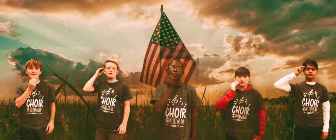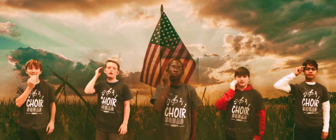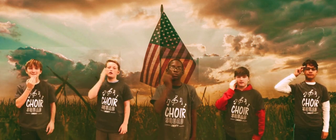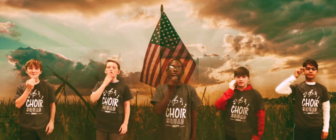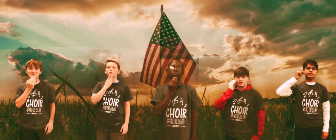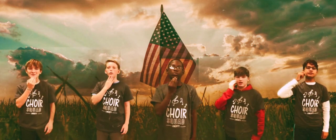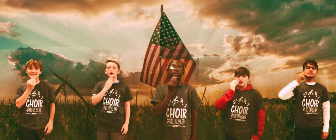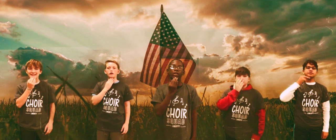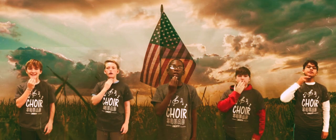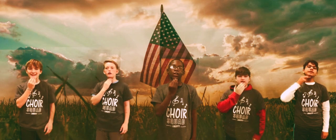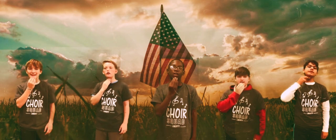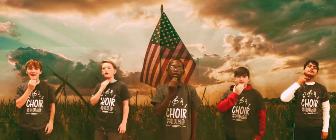home